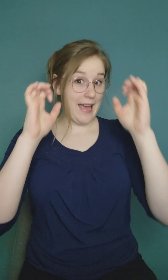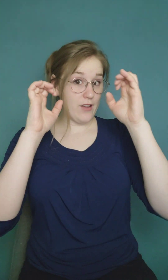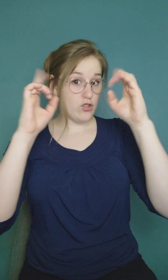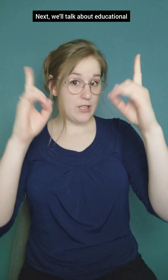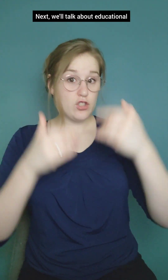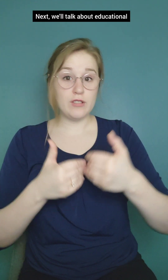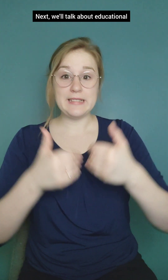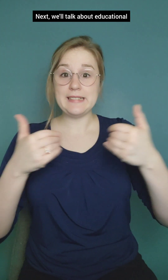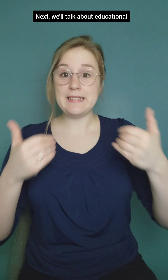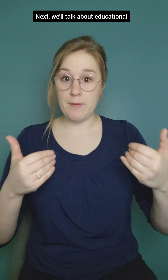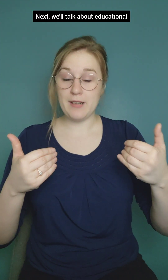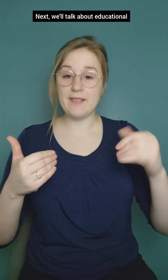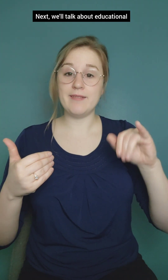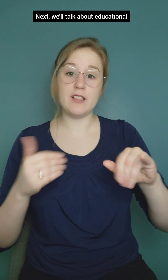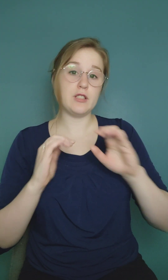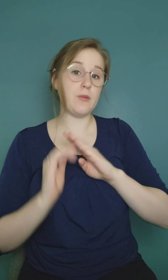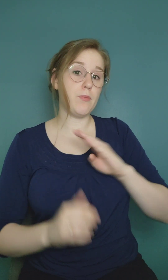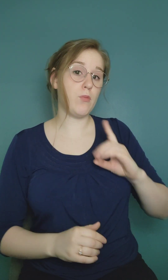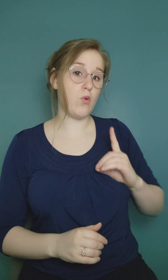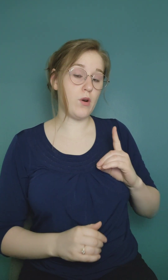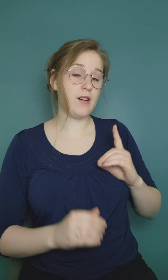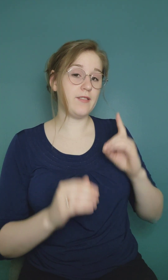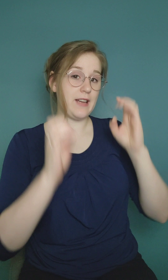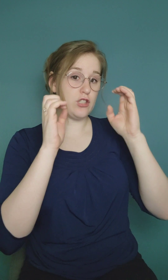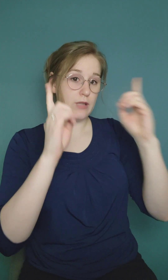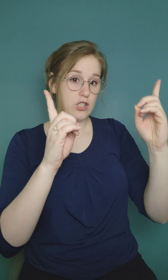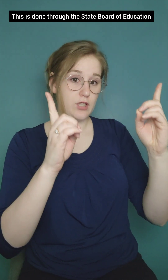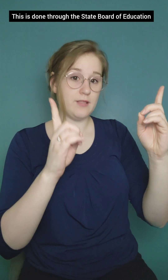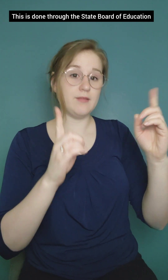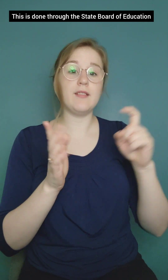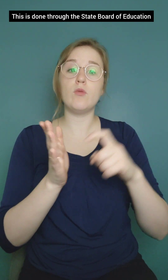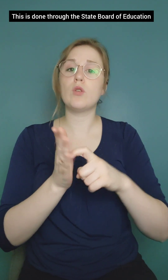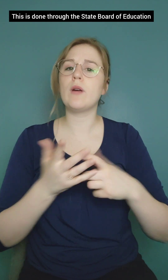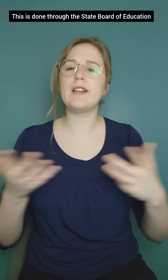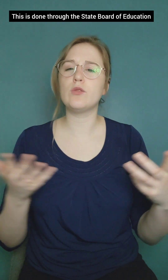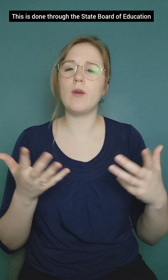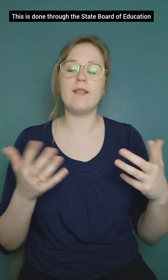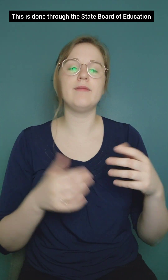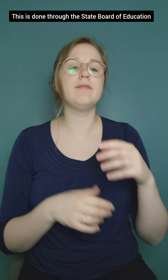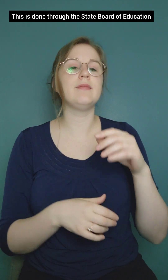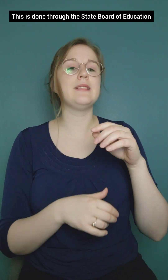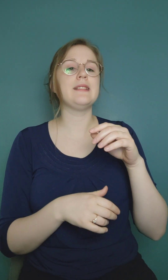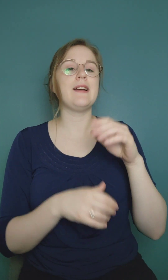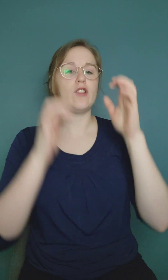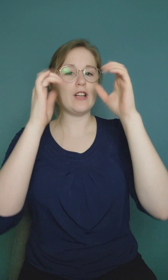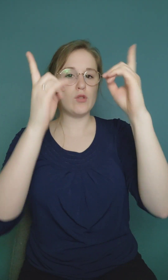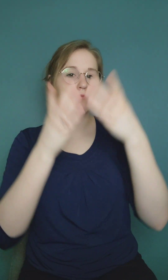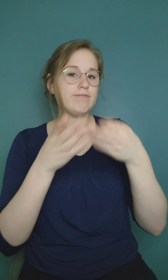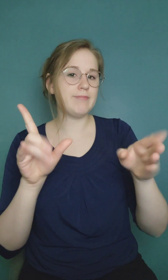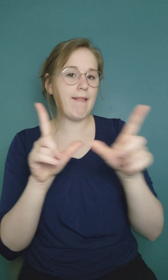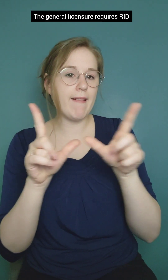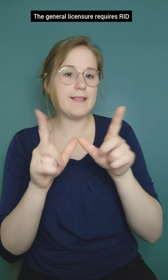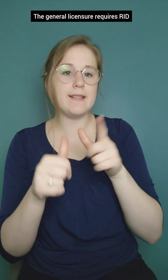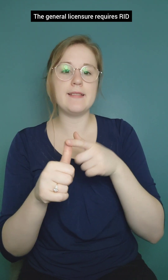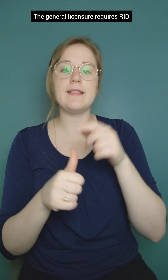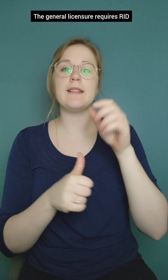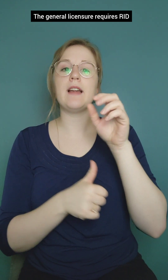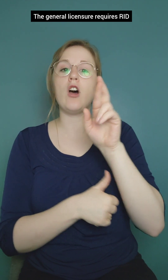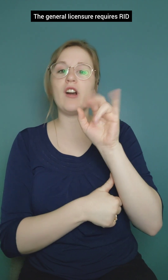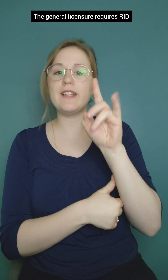Next, we'll talk about educational. This is done through the State Board of Education. The general licensure